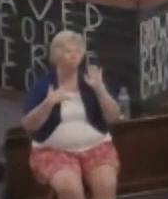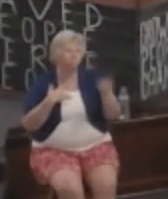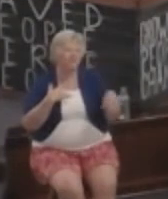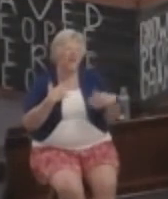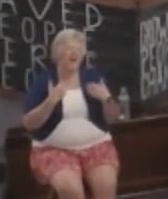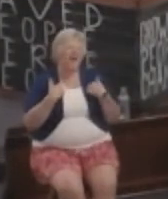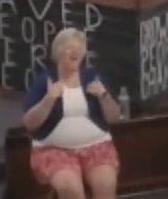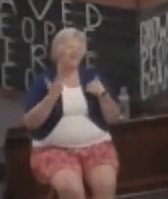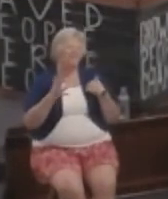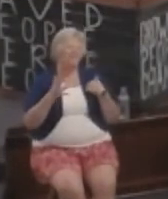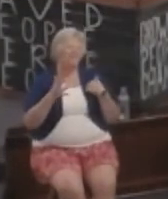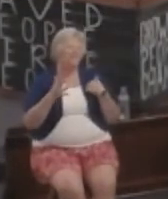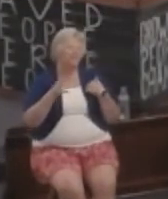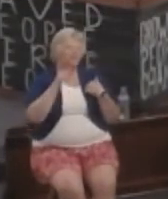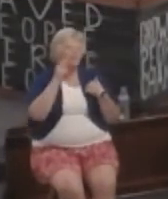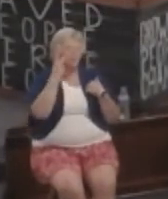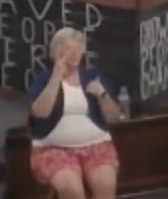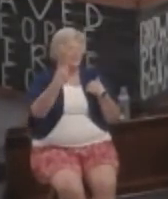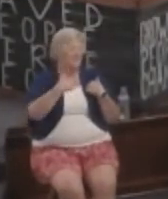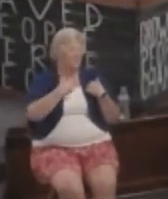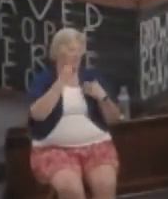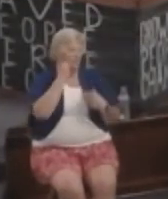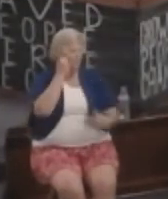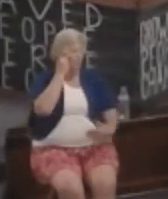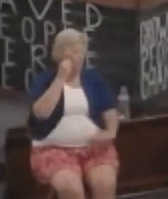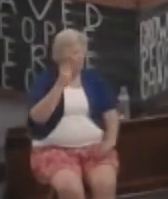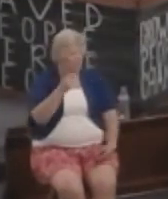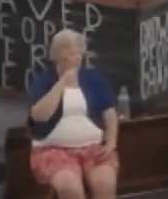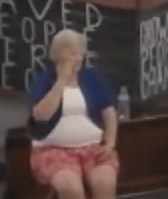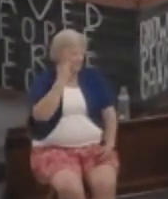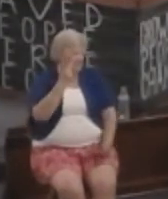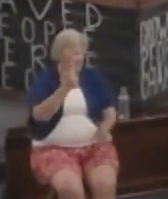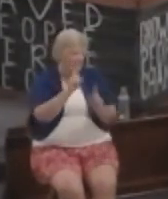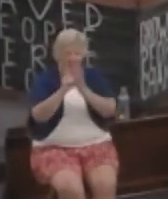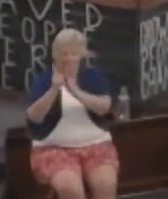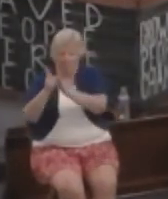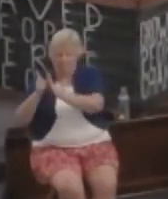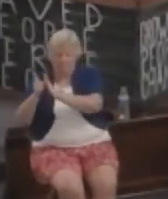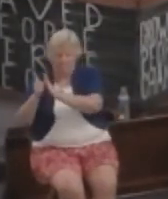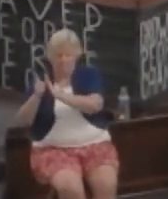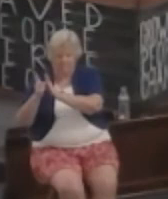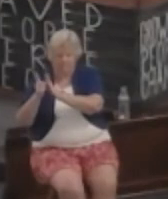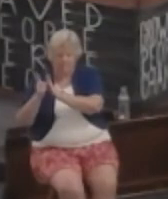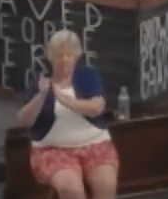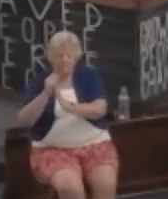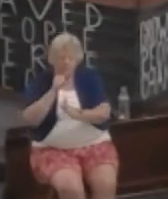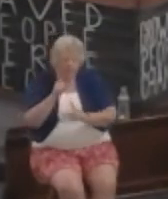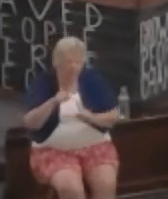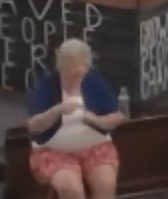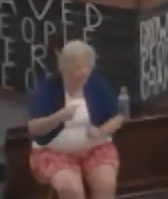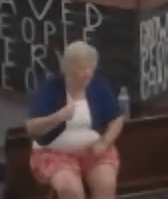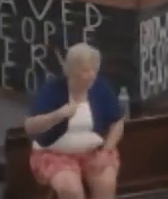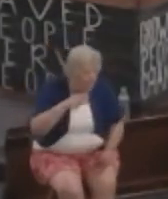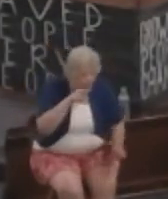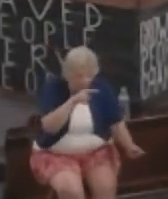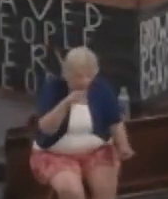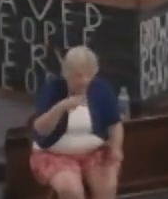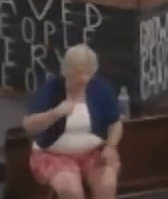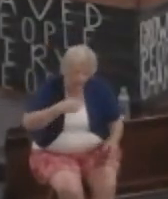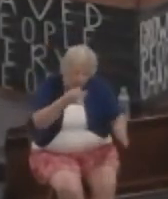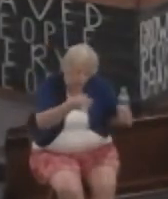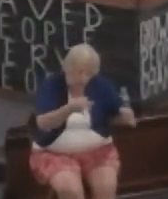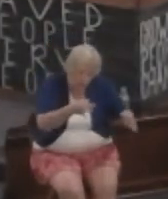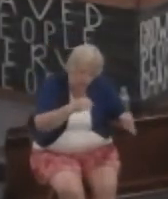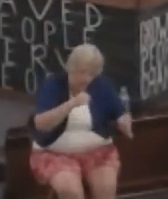all that. You don't see what I do at home. It's not about what I see. I'm not judging. It's not my